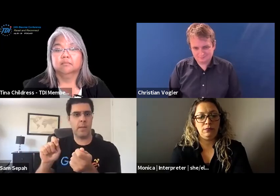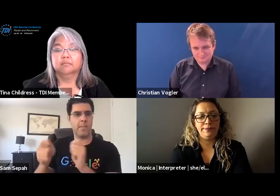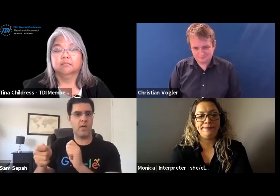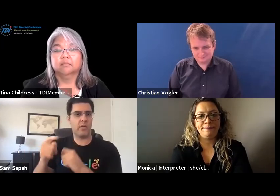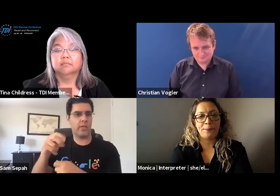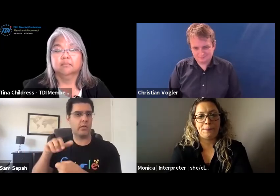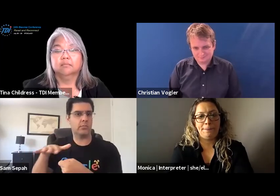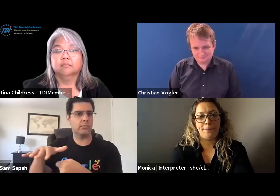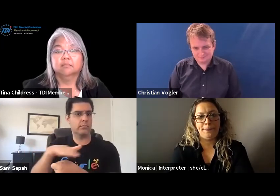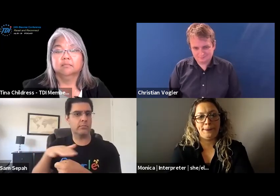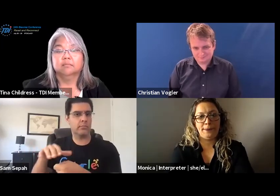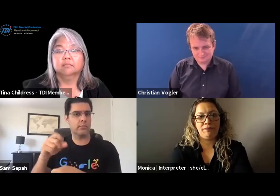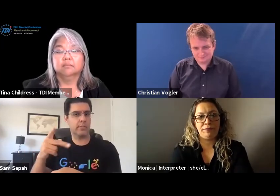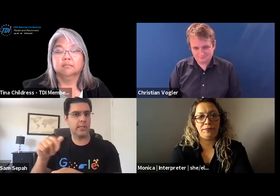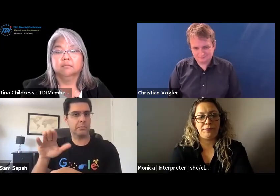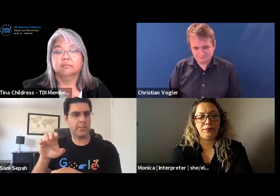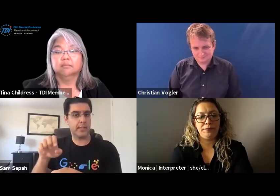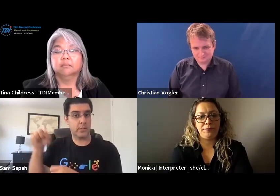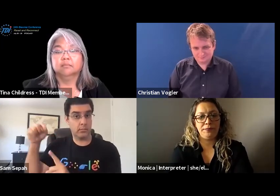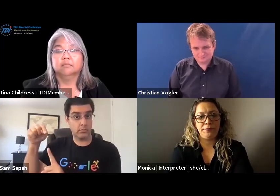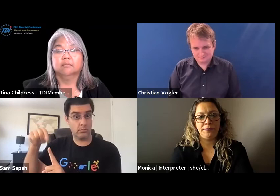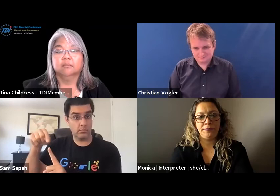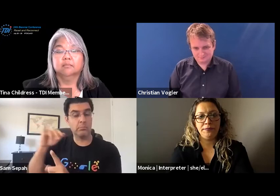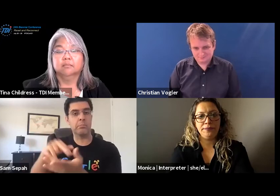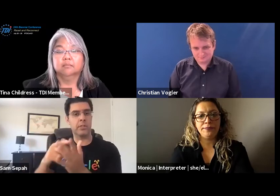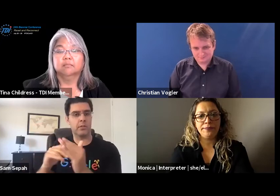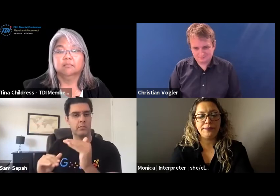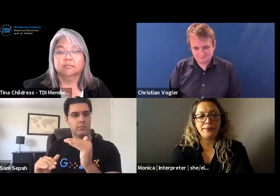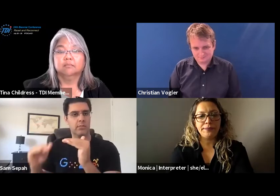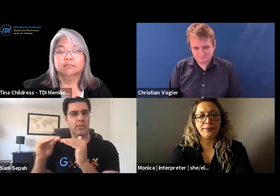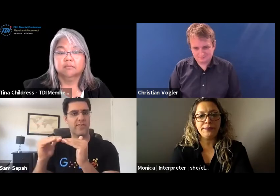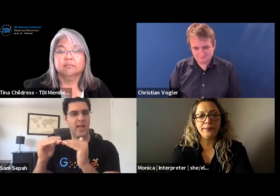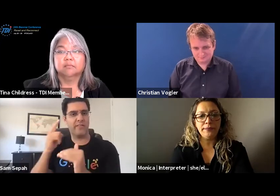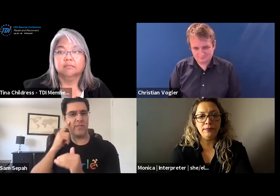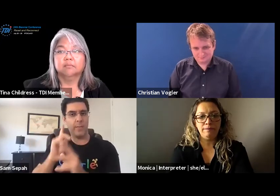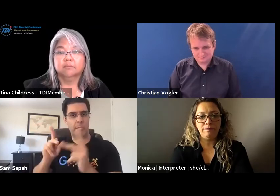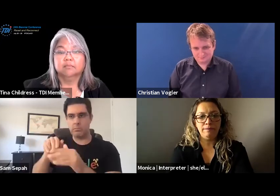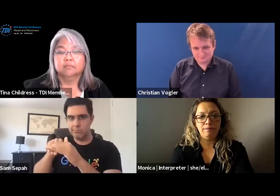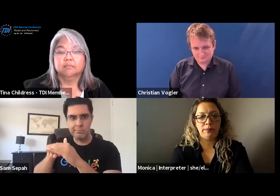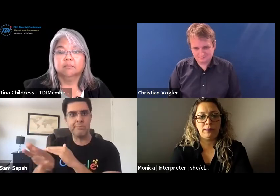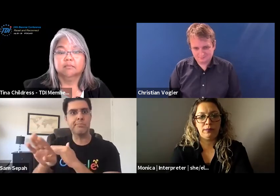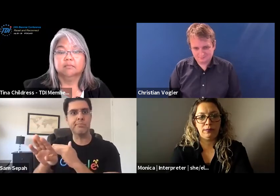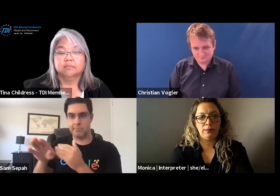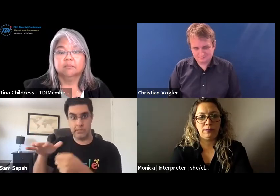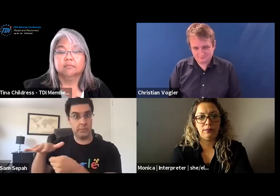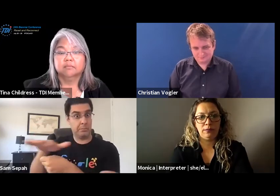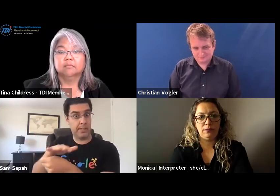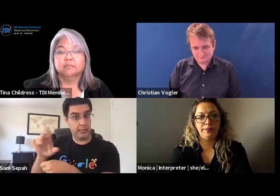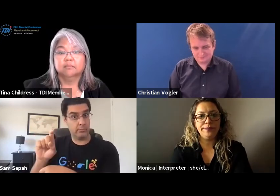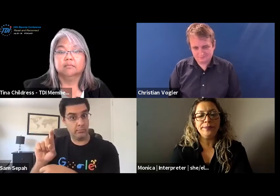The first is modifying the space itself, which means it's equivalent for people to have